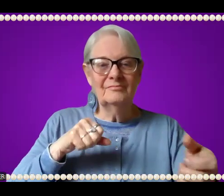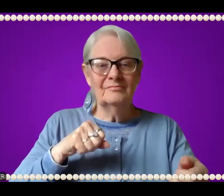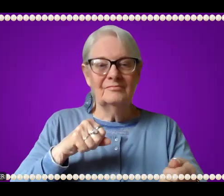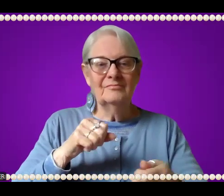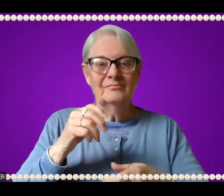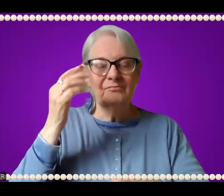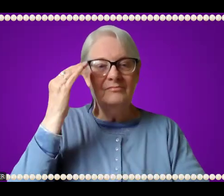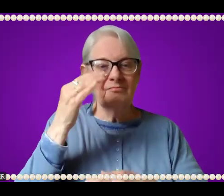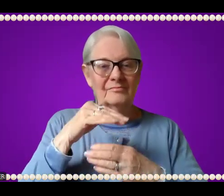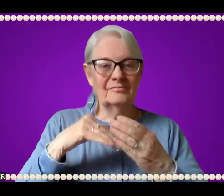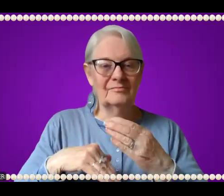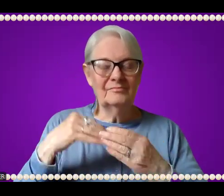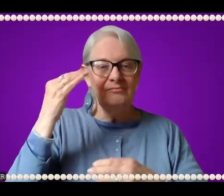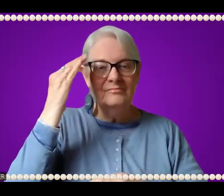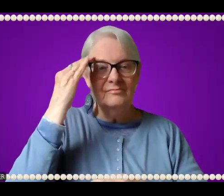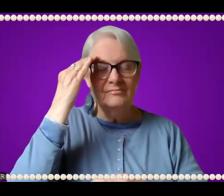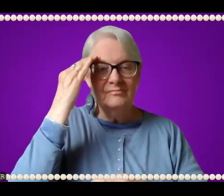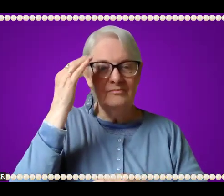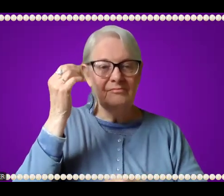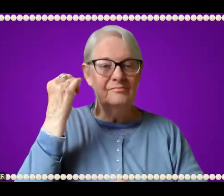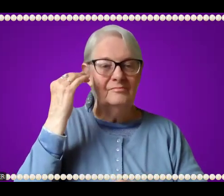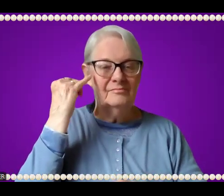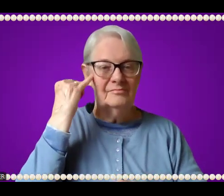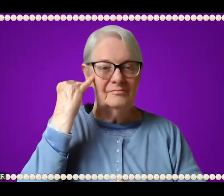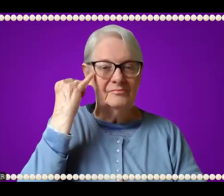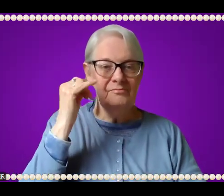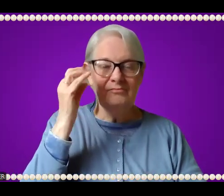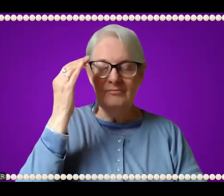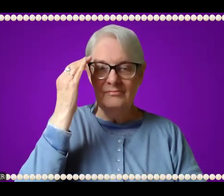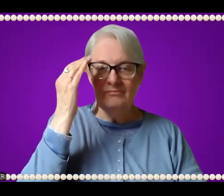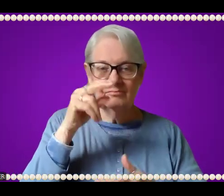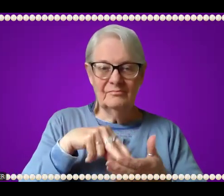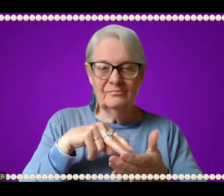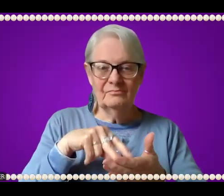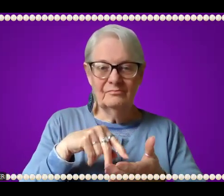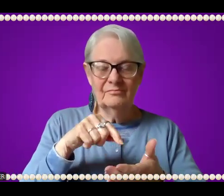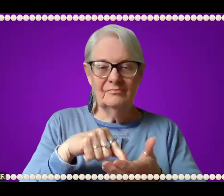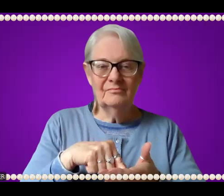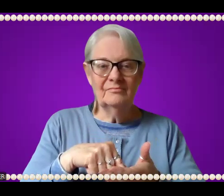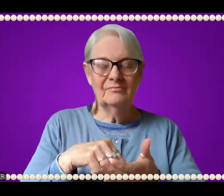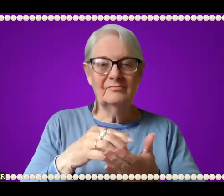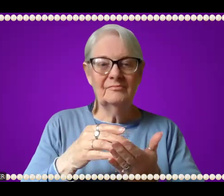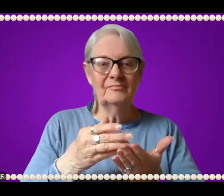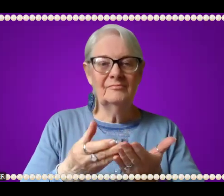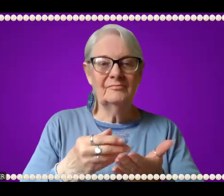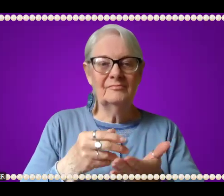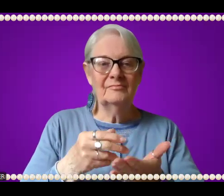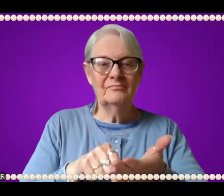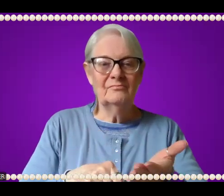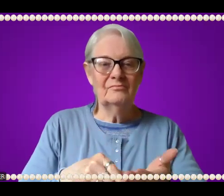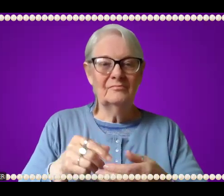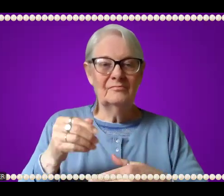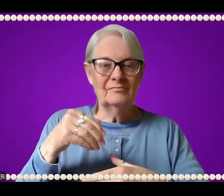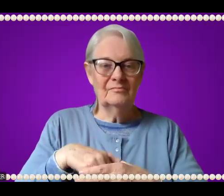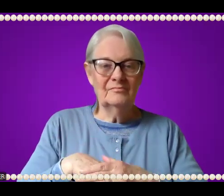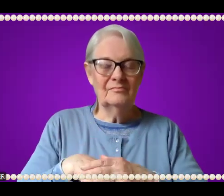knowledge." If you have not actually read that scripture verse yet, that would be a very awesome way to dive into